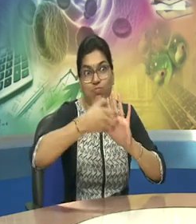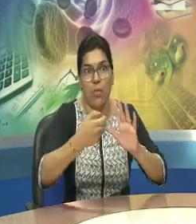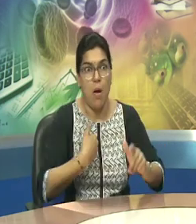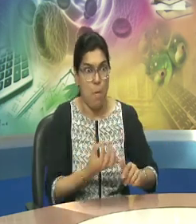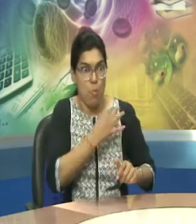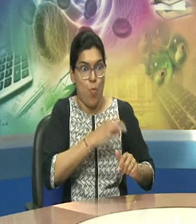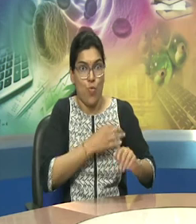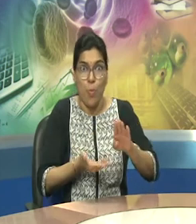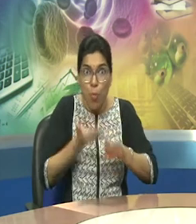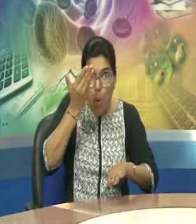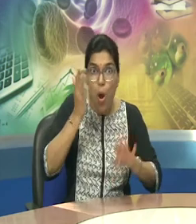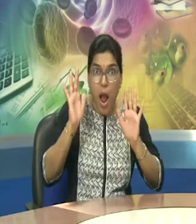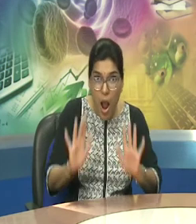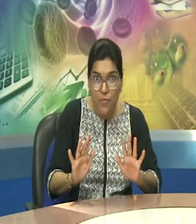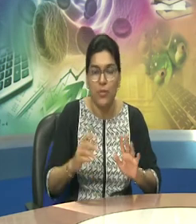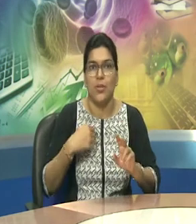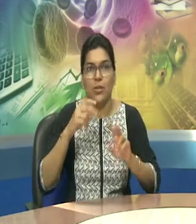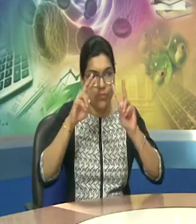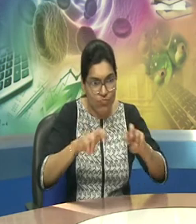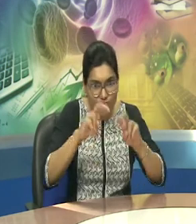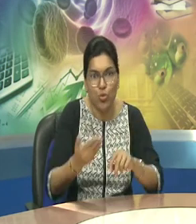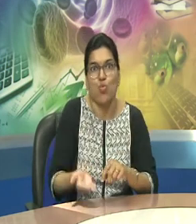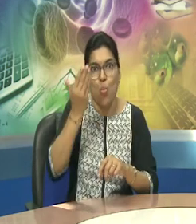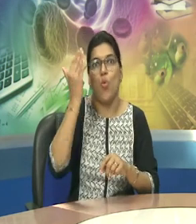person should be aware about the different